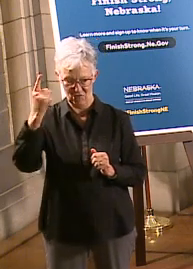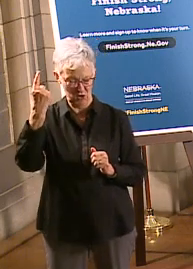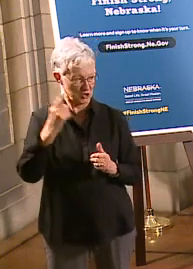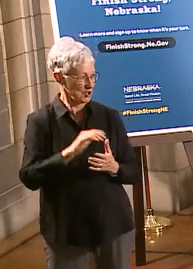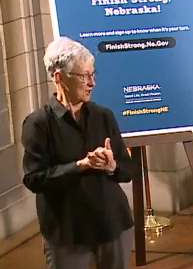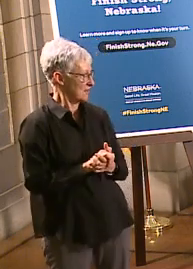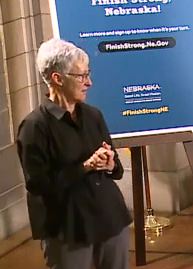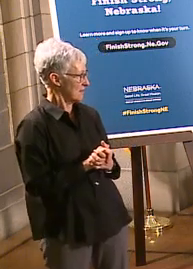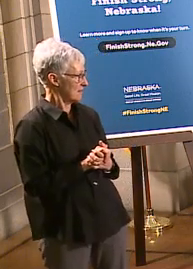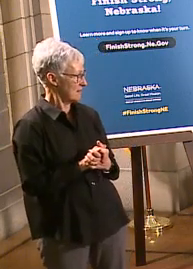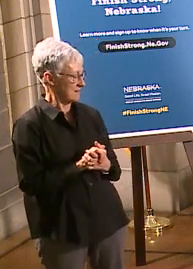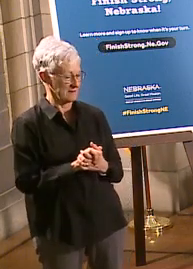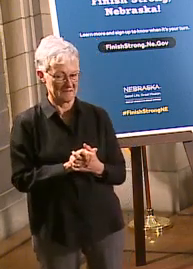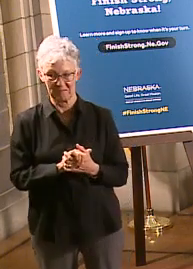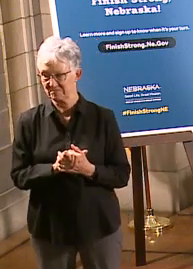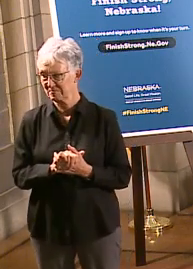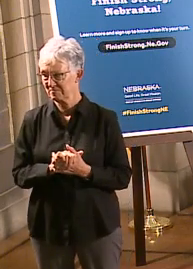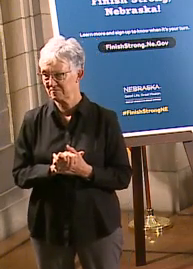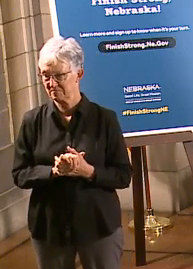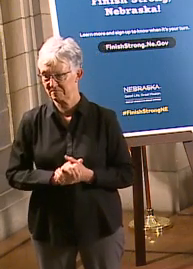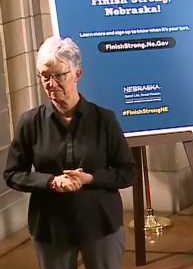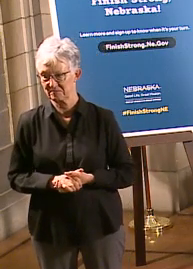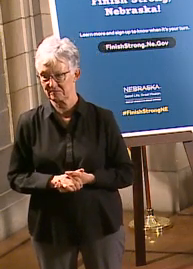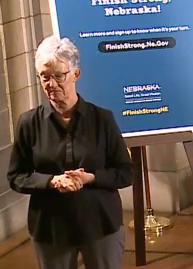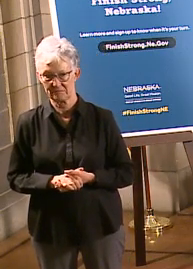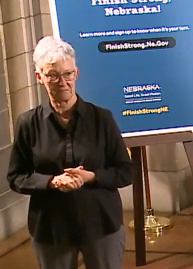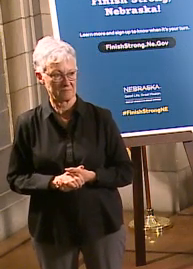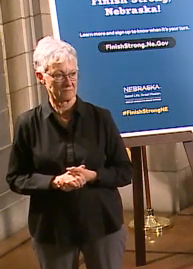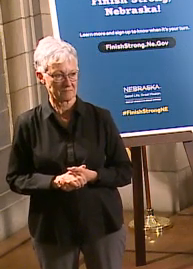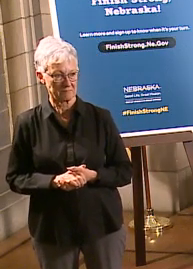a moment to get all this signed.